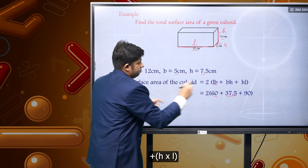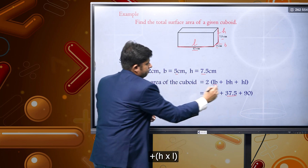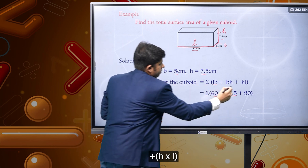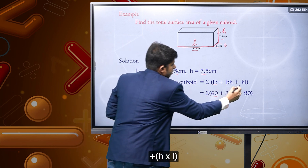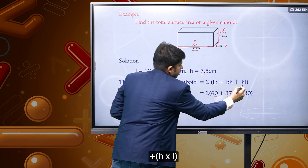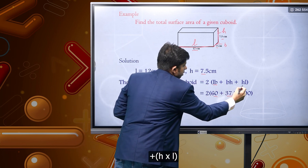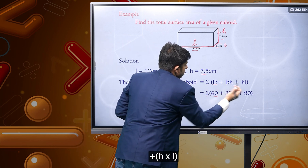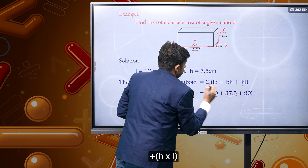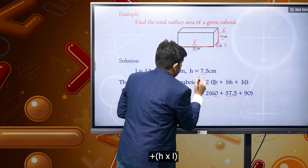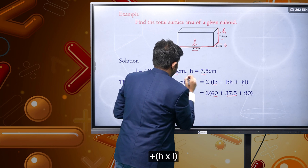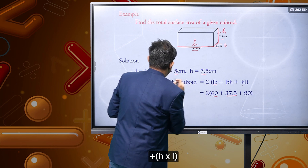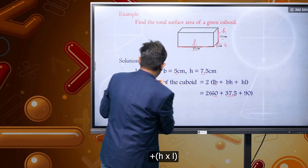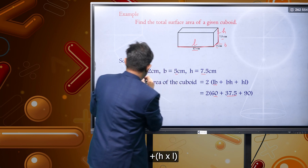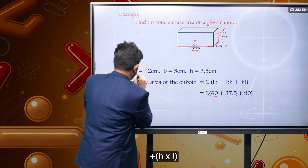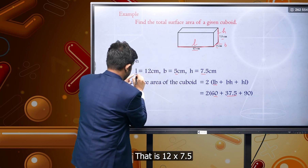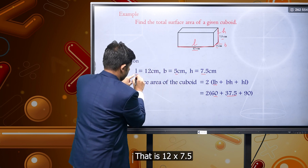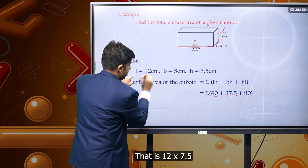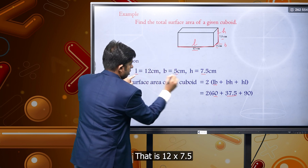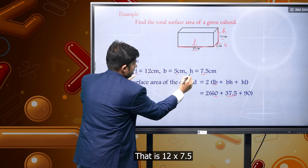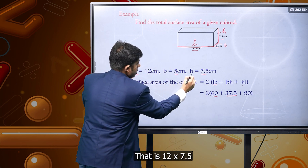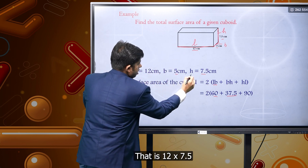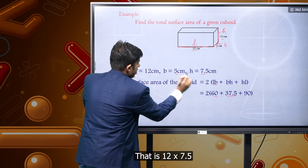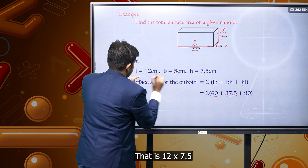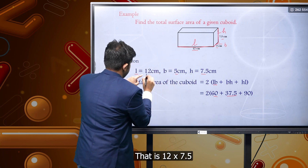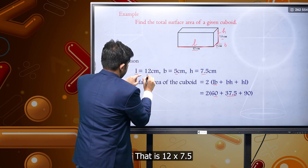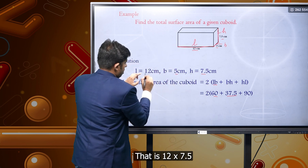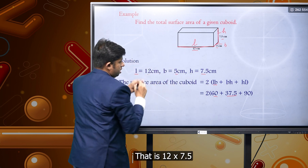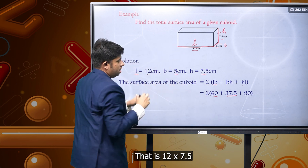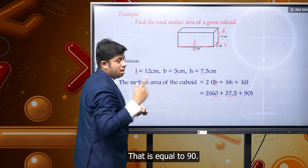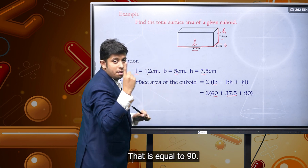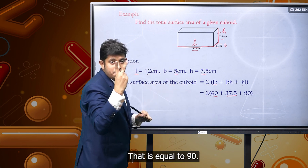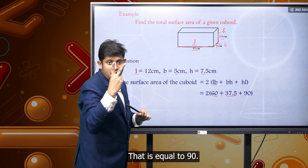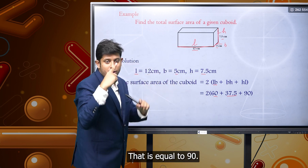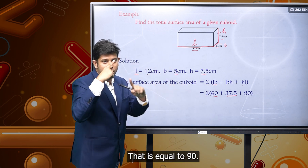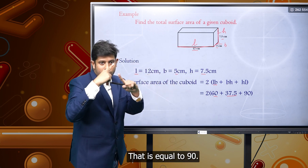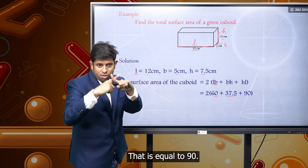Plus H into L, that is 12 into 7.5, that is equal to 90.